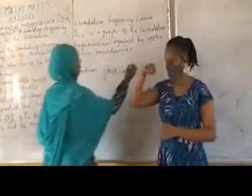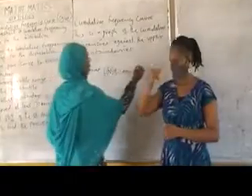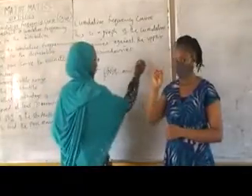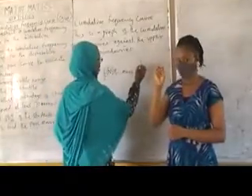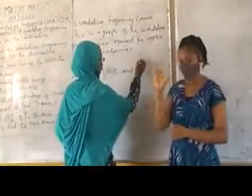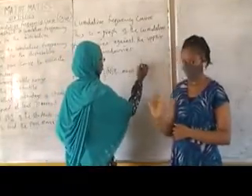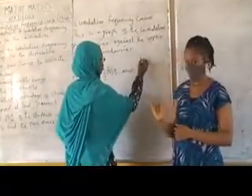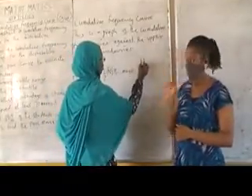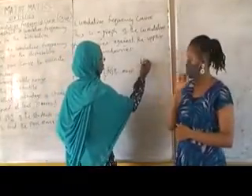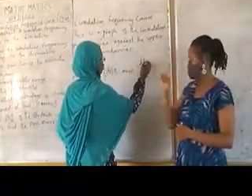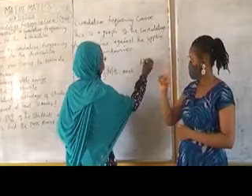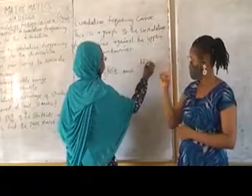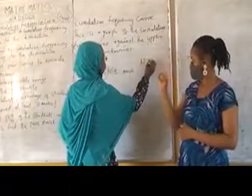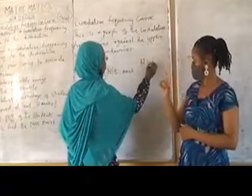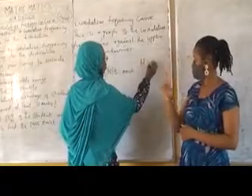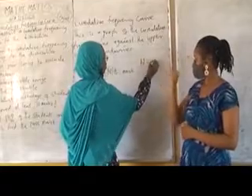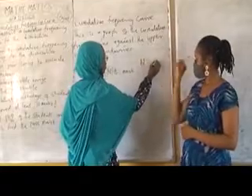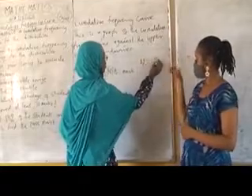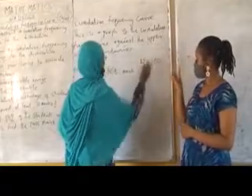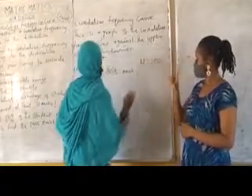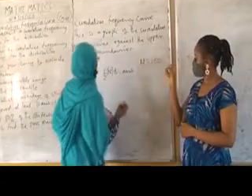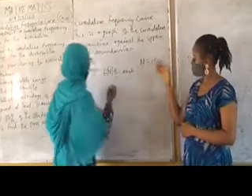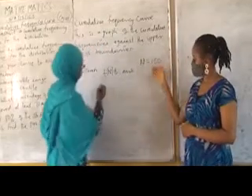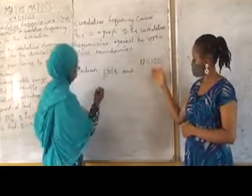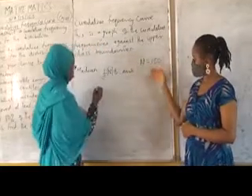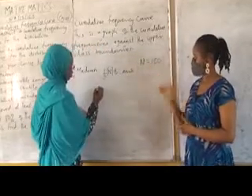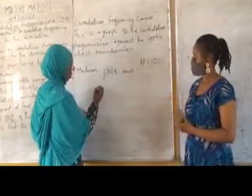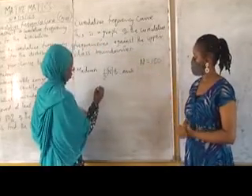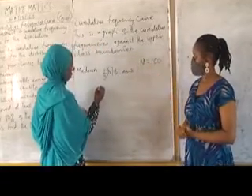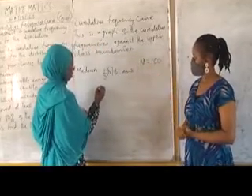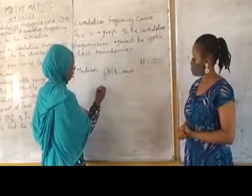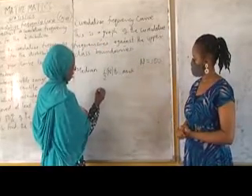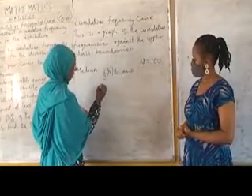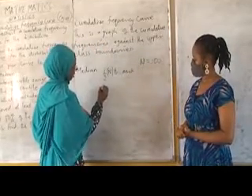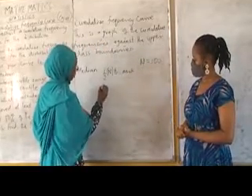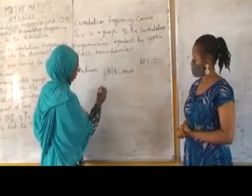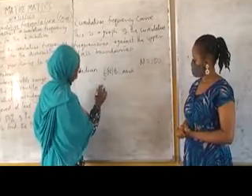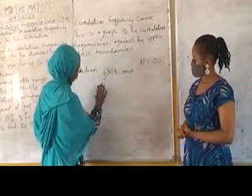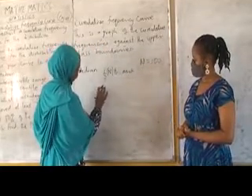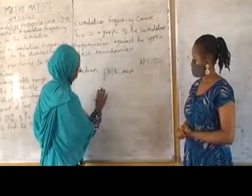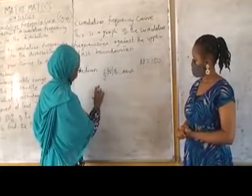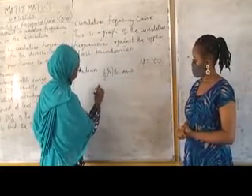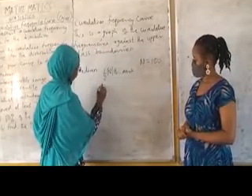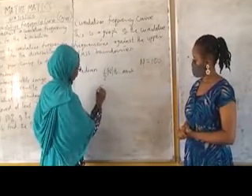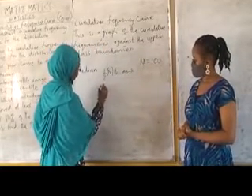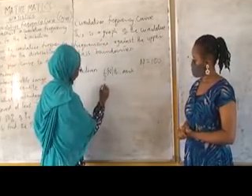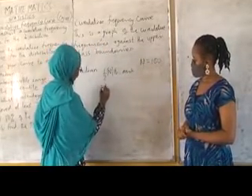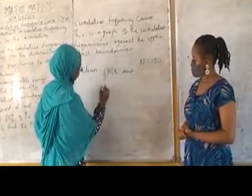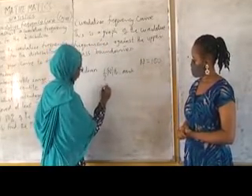100 here, your n is equal to 100. Then put your 100 there. That will give